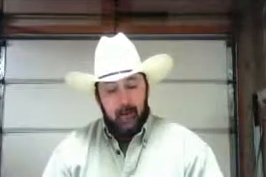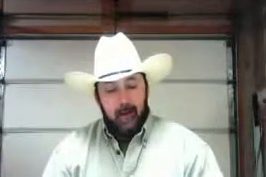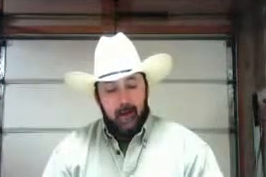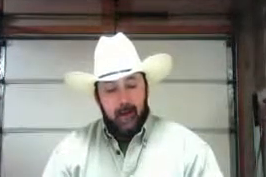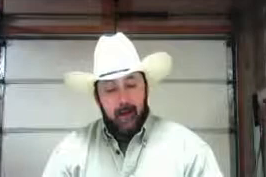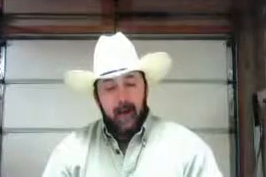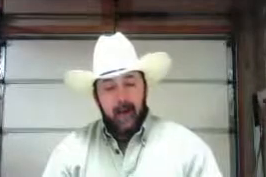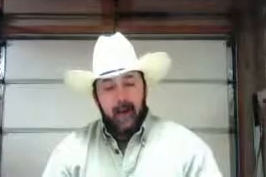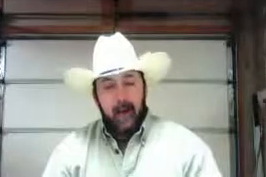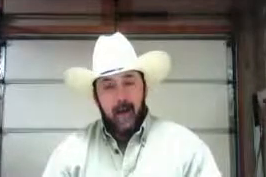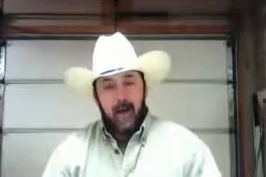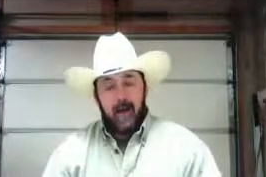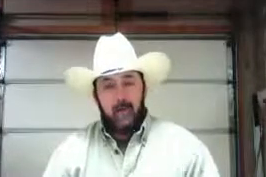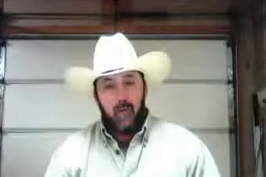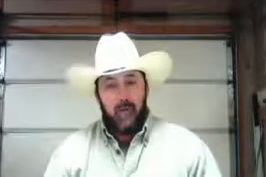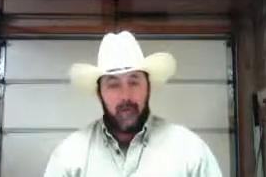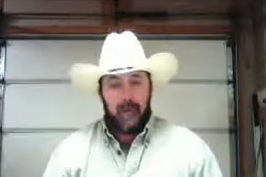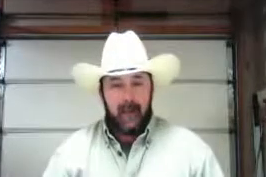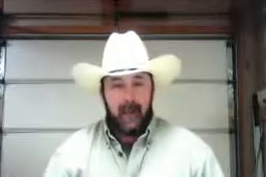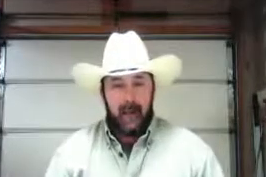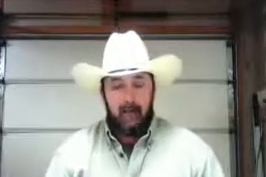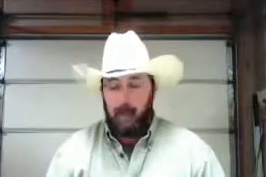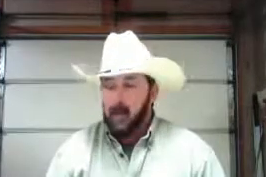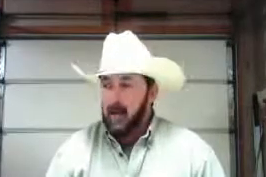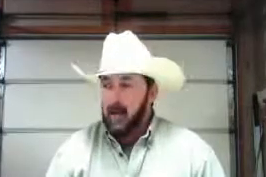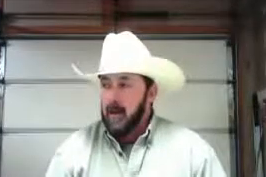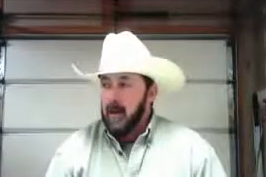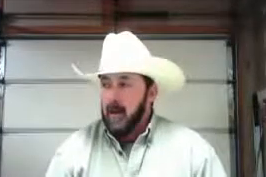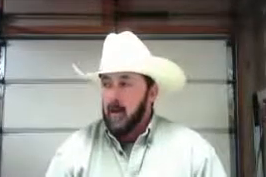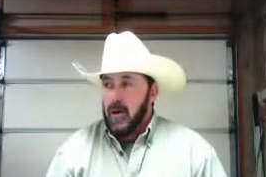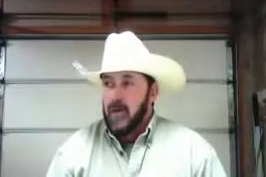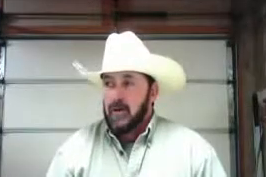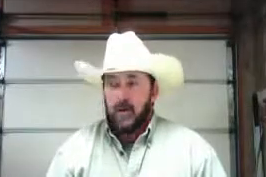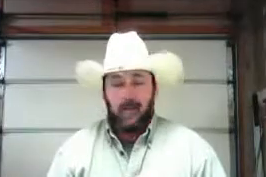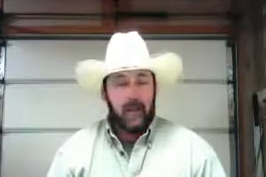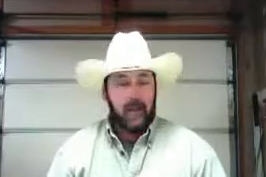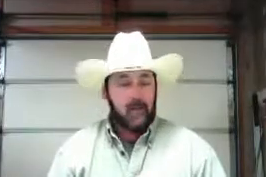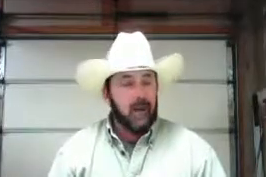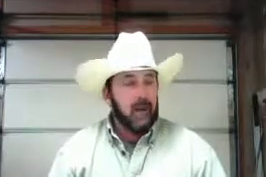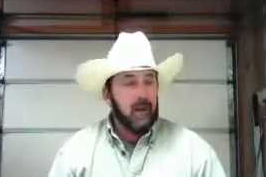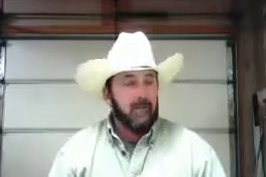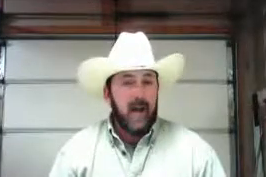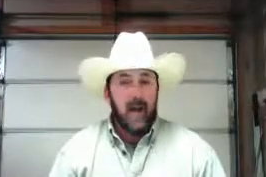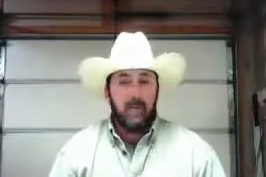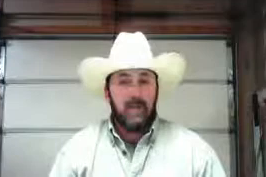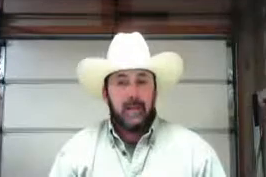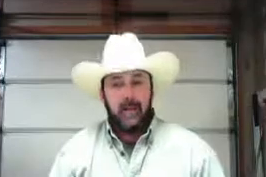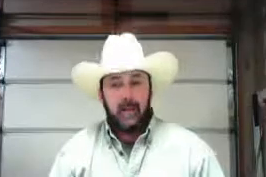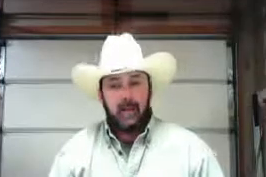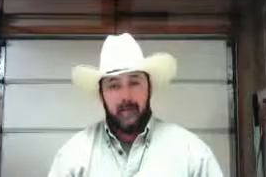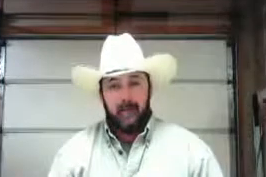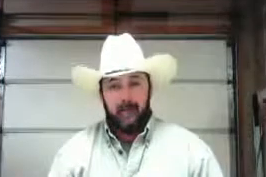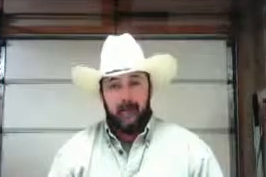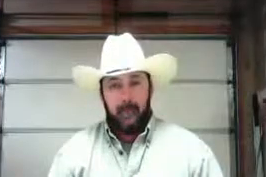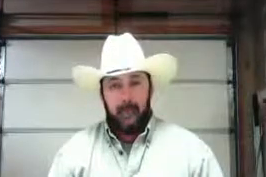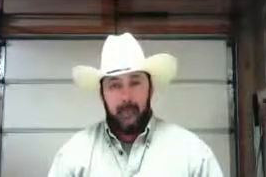And I don't feel like that I should waste my time on trying to convince or getting a fight with Islamics,